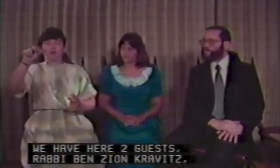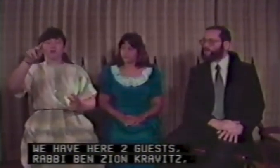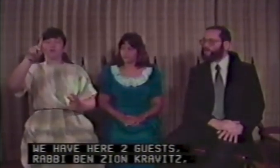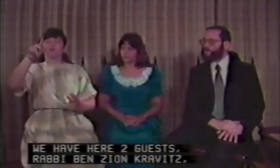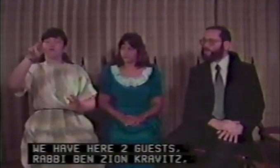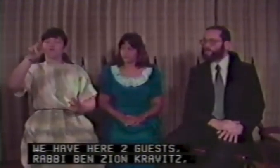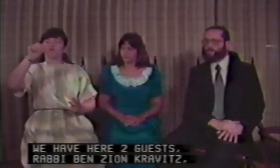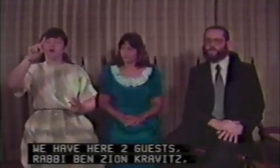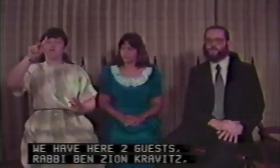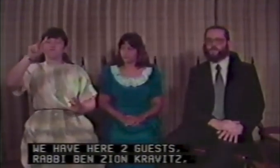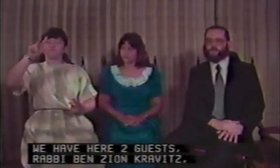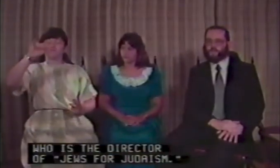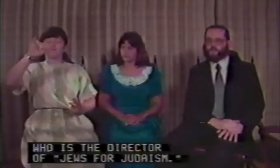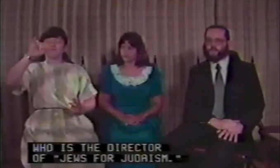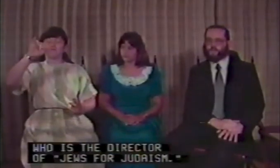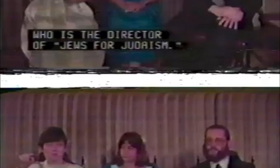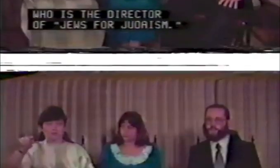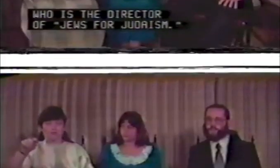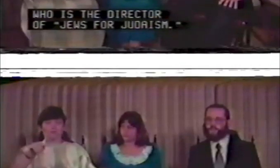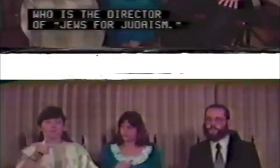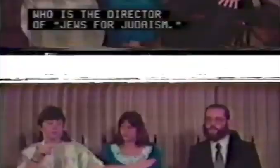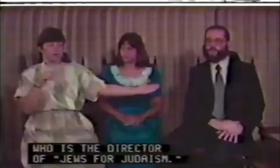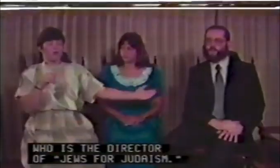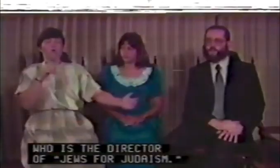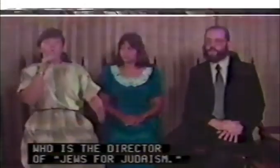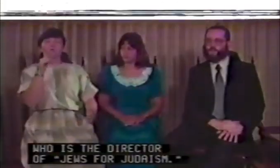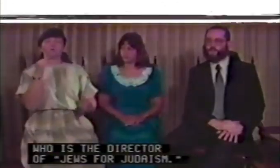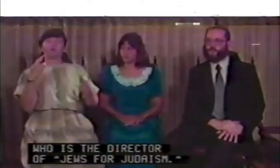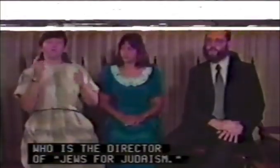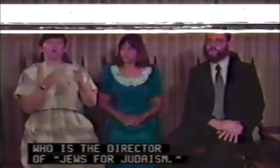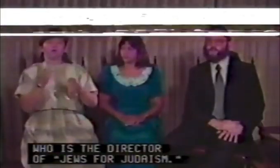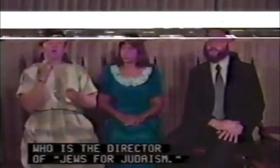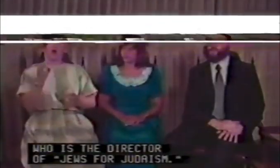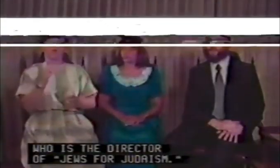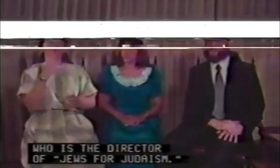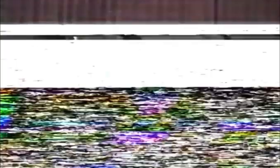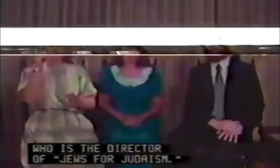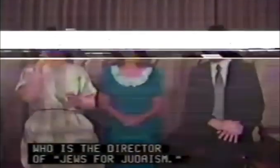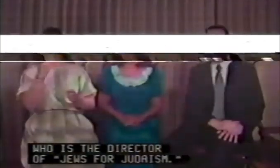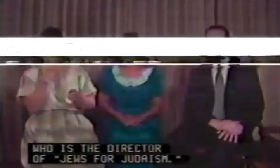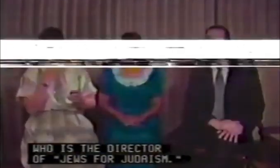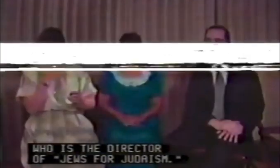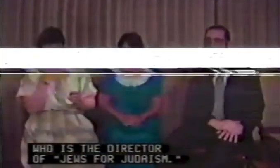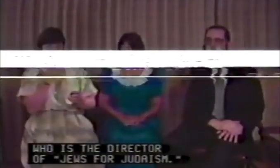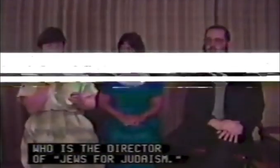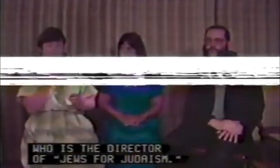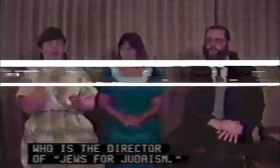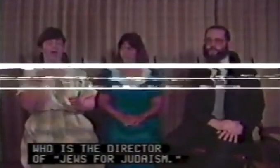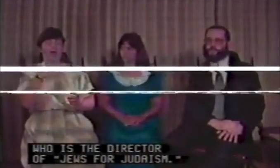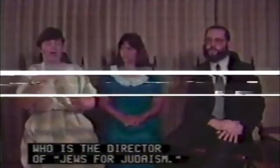Bentzion Kravitz, who is the director of Jews For Judaism,